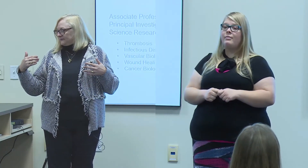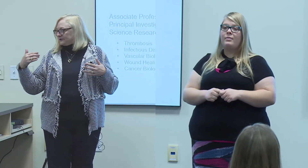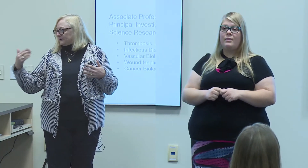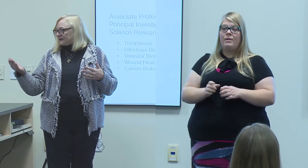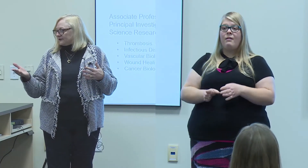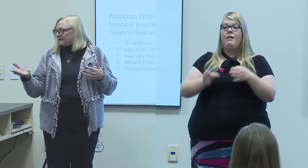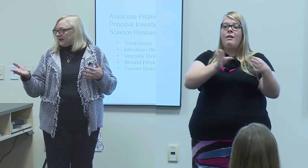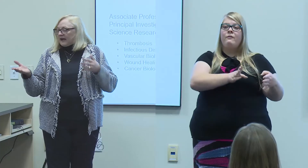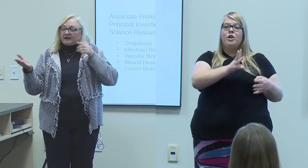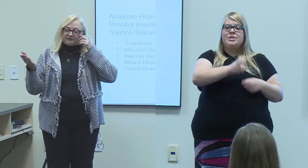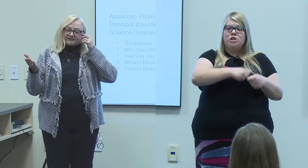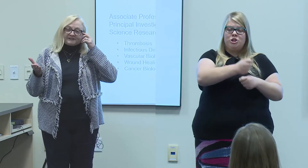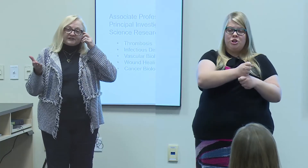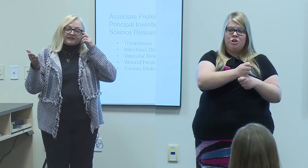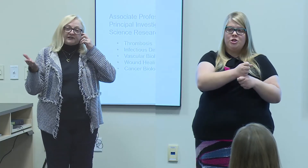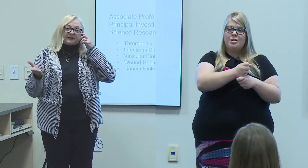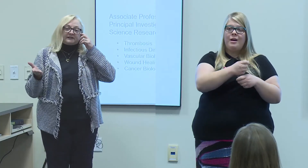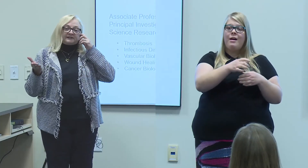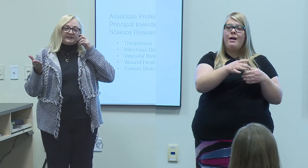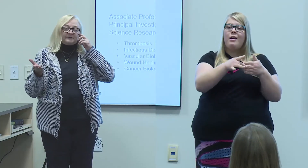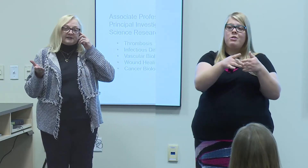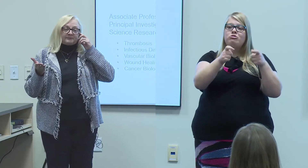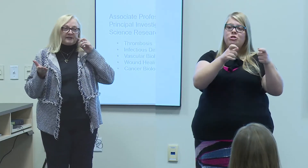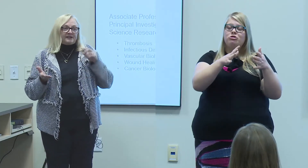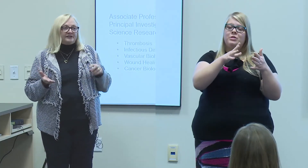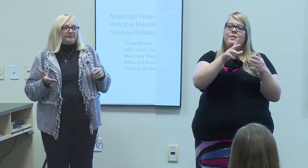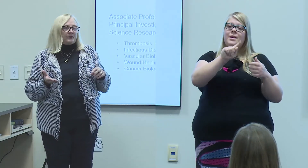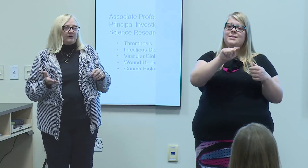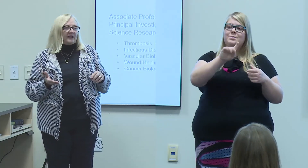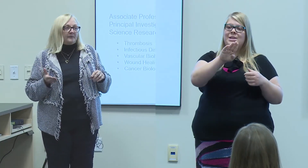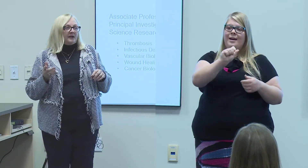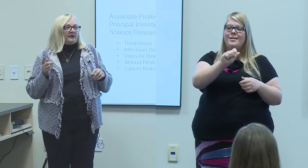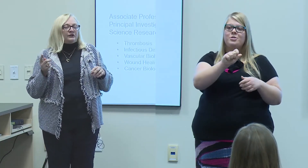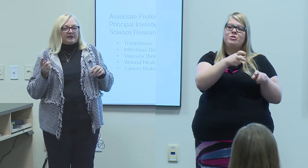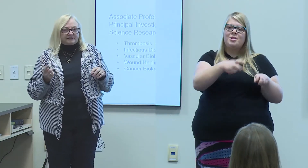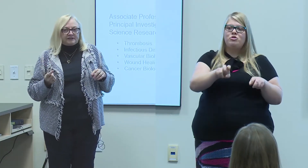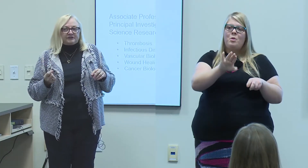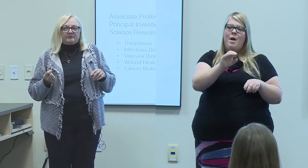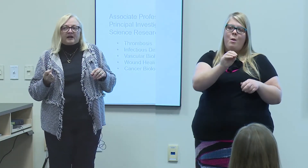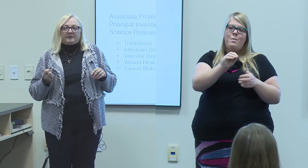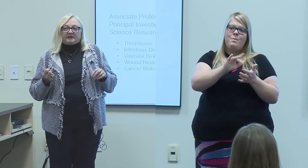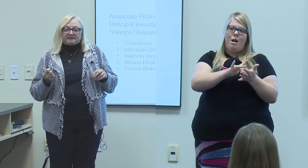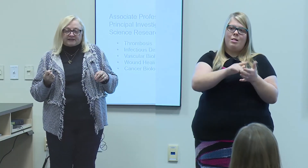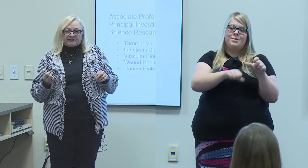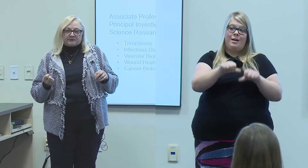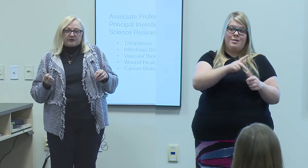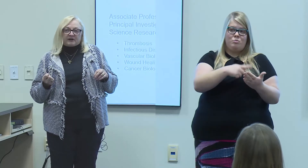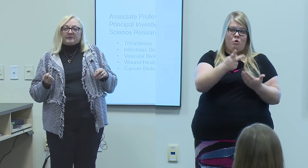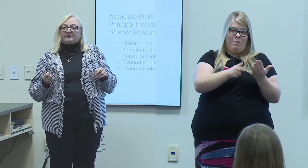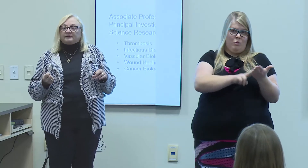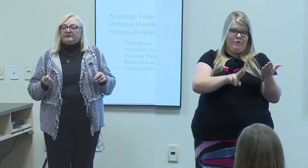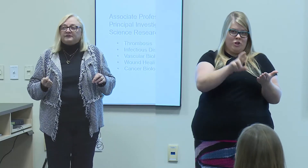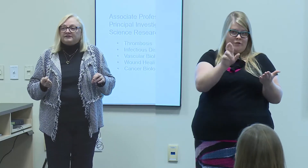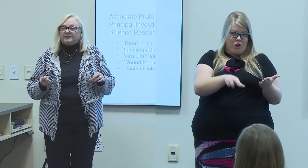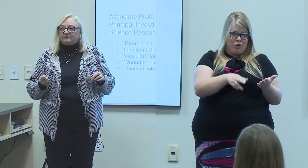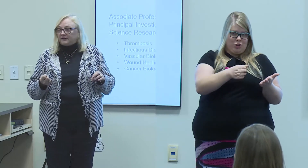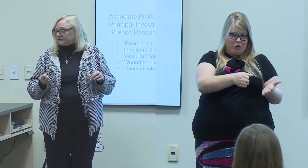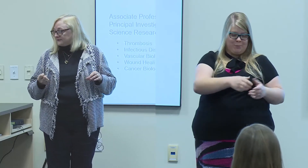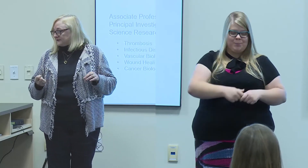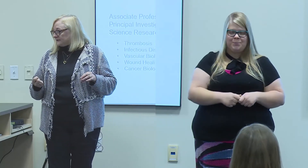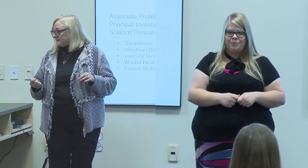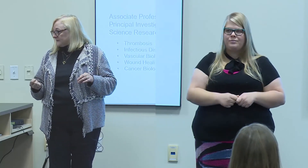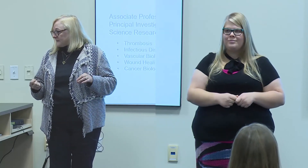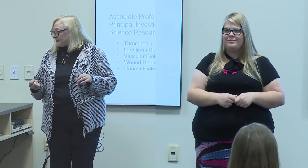also the director. For 6 years, I directed the TBS Ph.D. program, Translational Biomedical Science program at the University